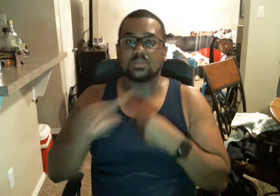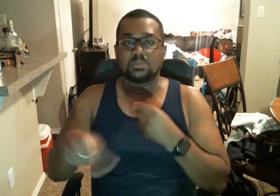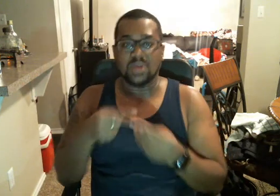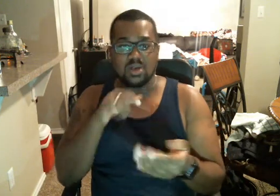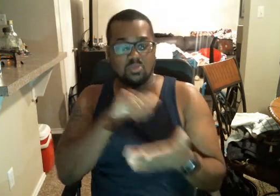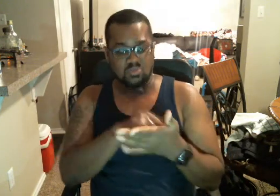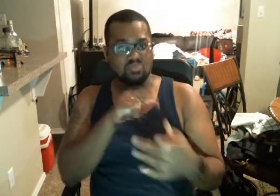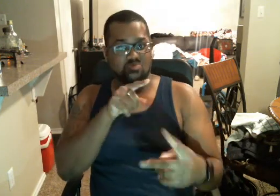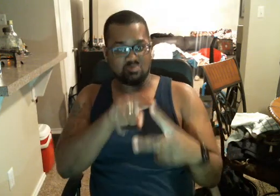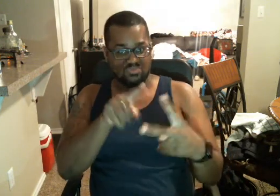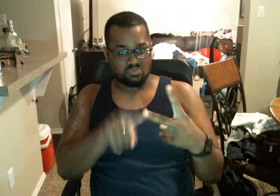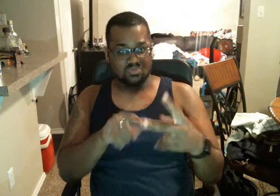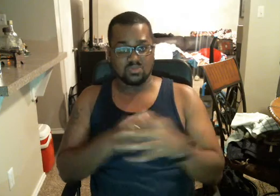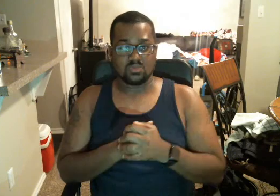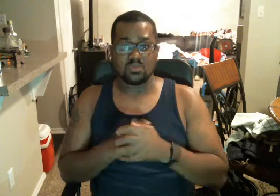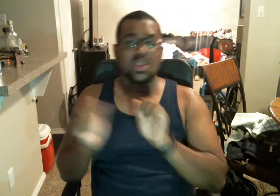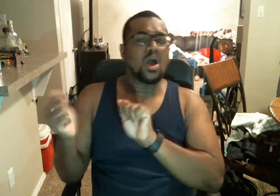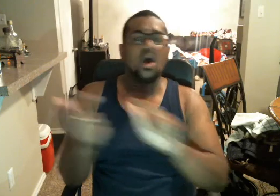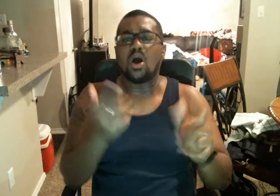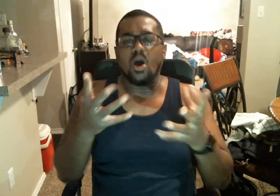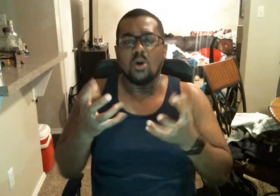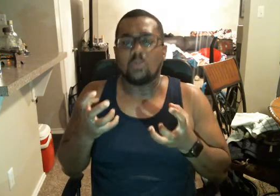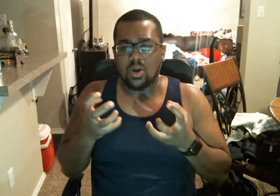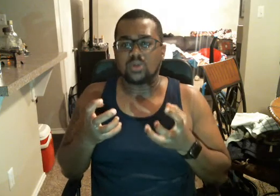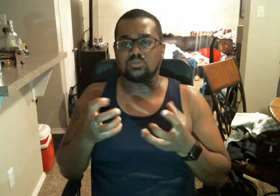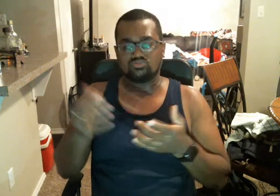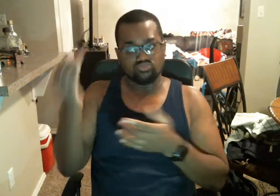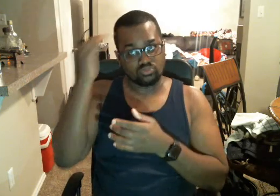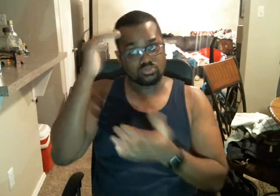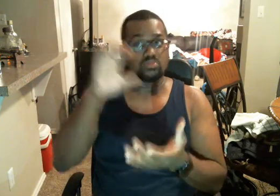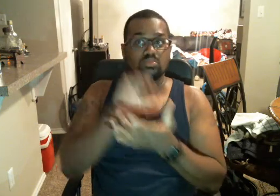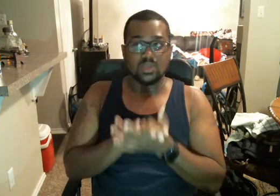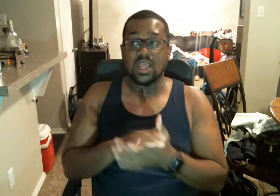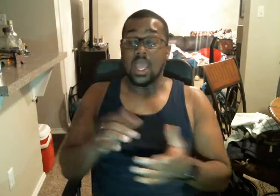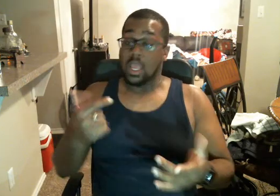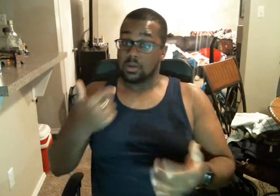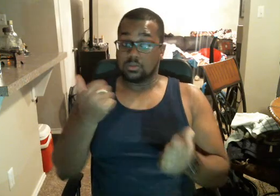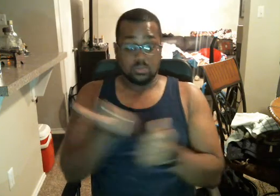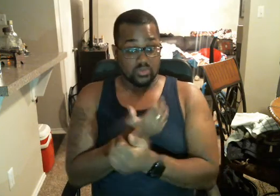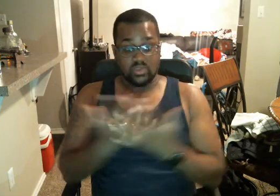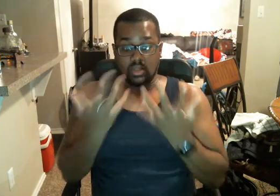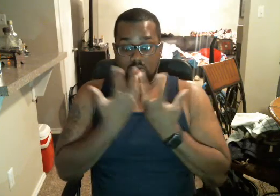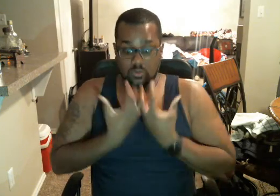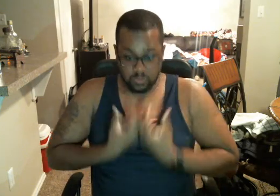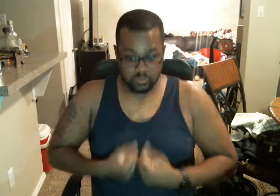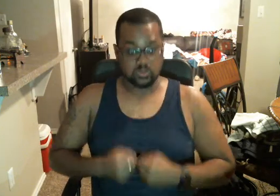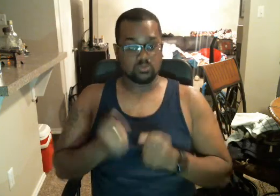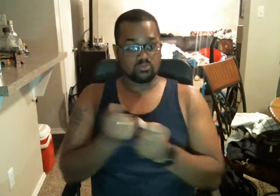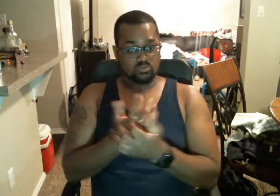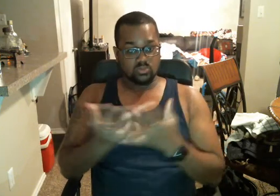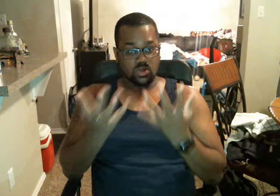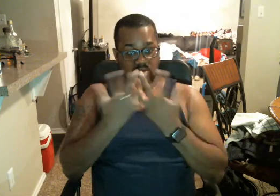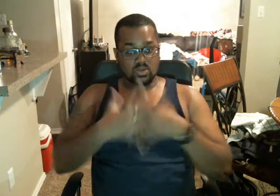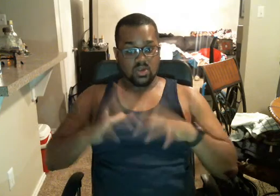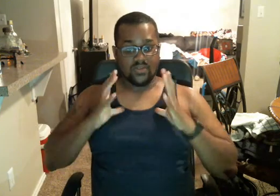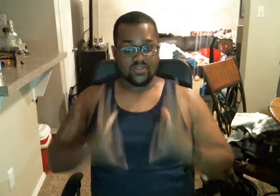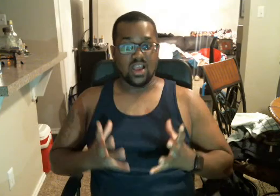you want people to think that, hey, you know, I got everything under control. I'm cool. I'm not nervous. I'm this, I'm that. So we all walk around